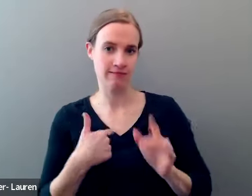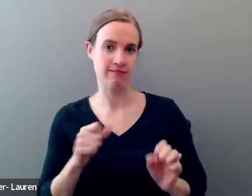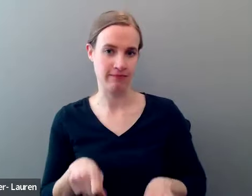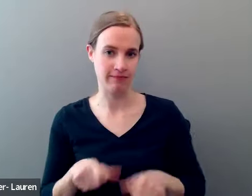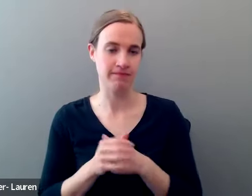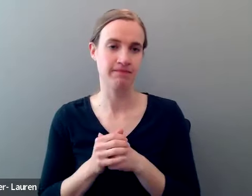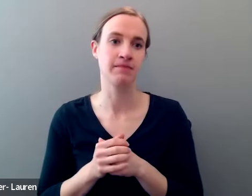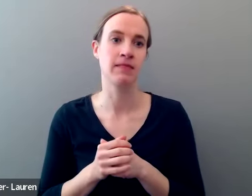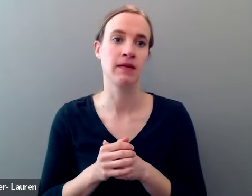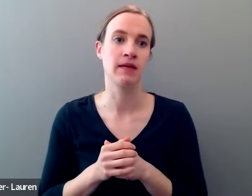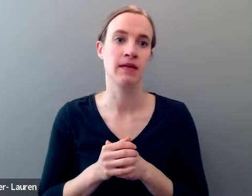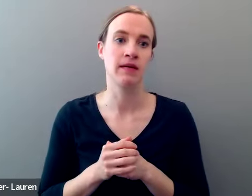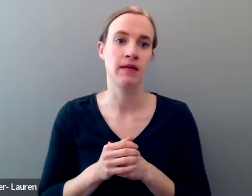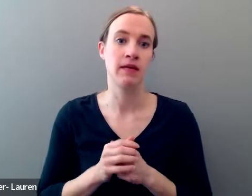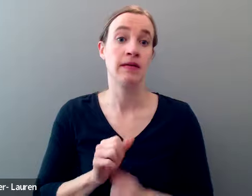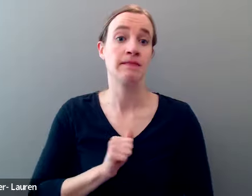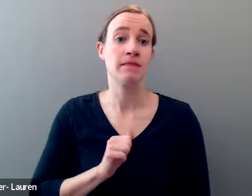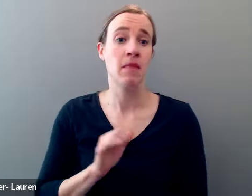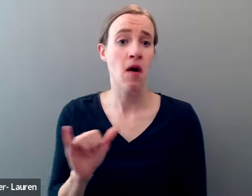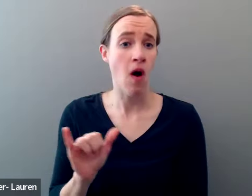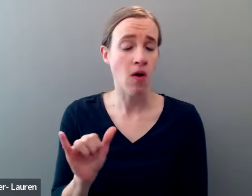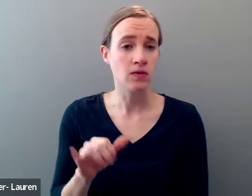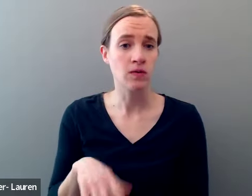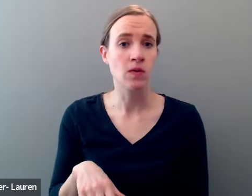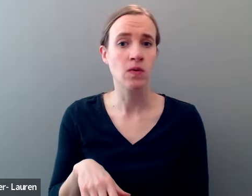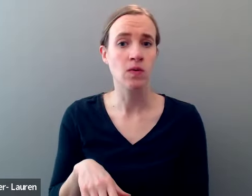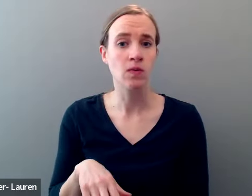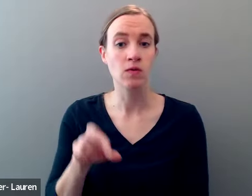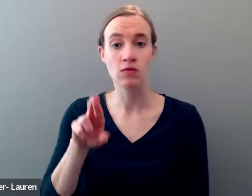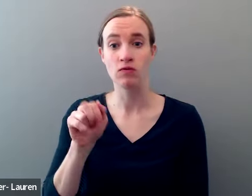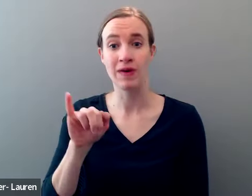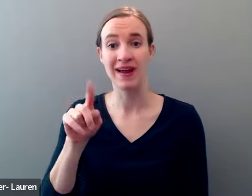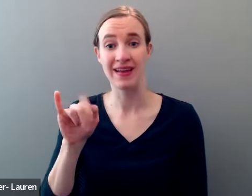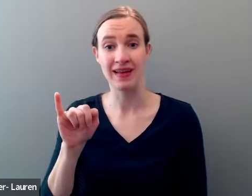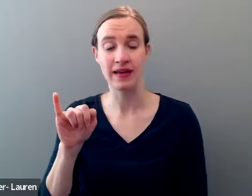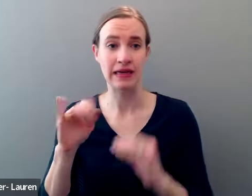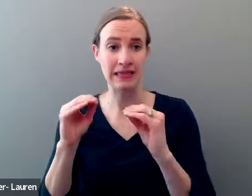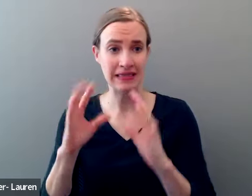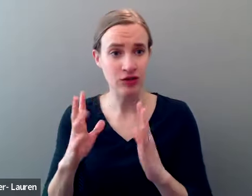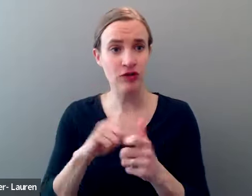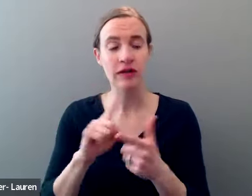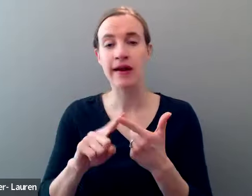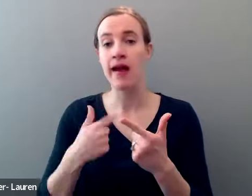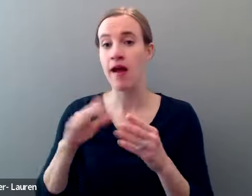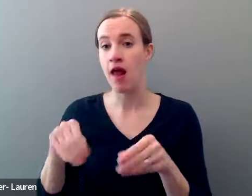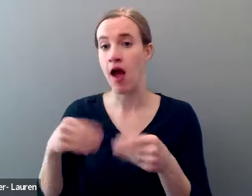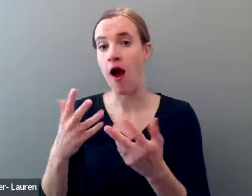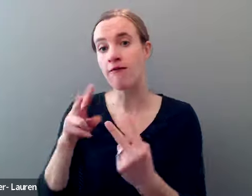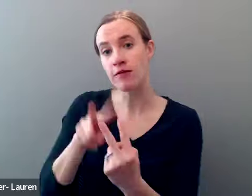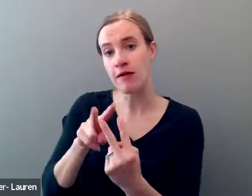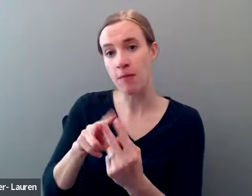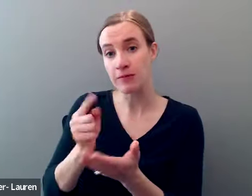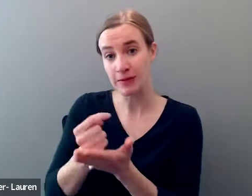also am a Reiki teacher. And so, and I offer couples work. And so there's my